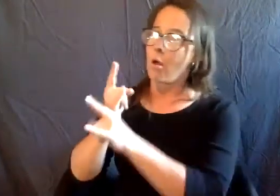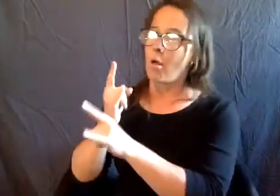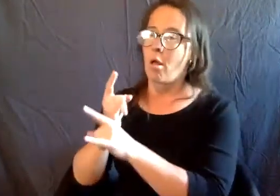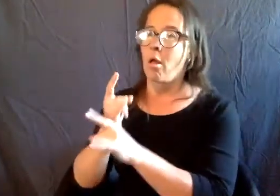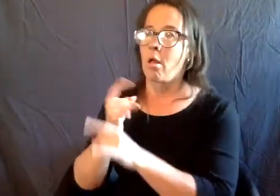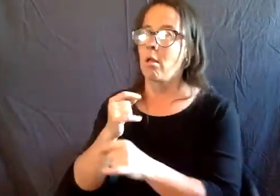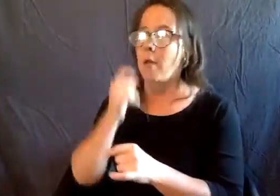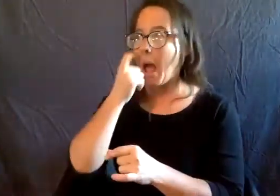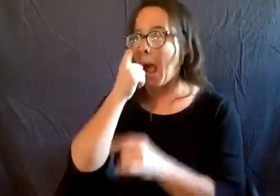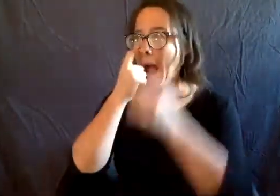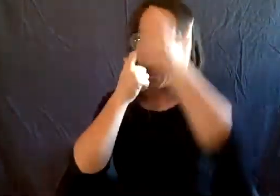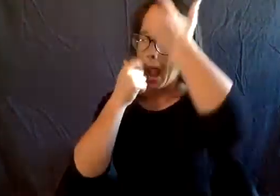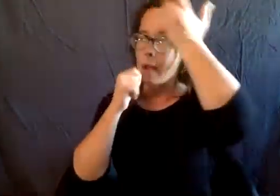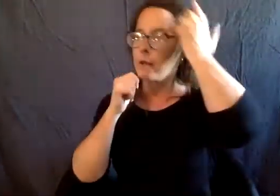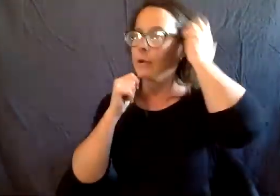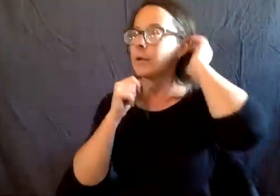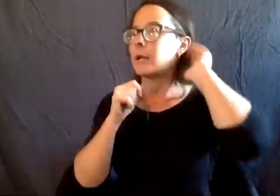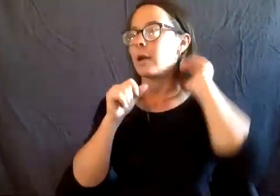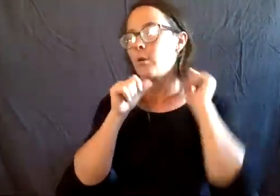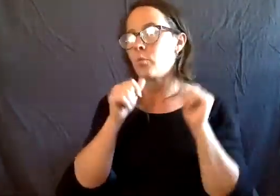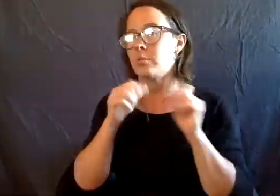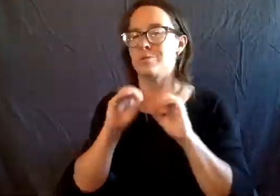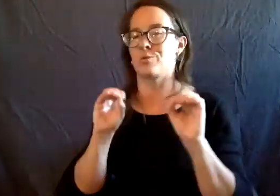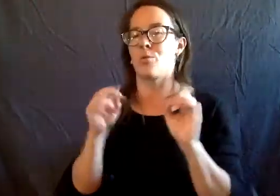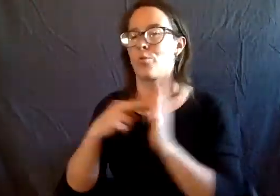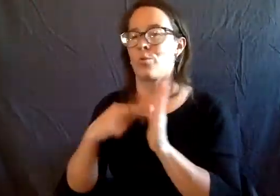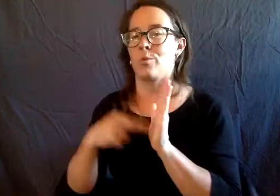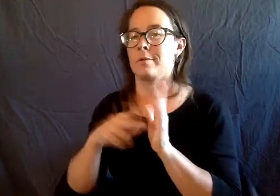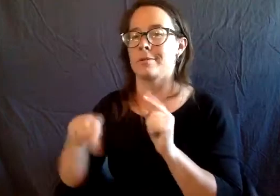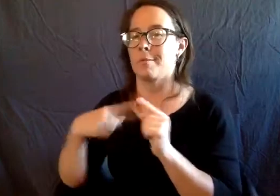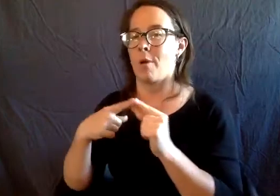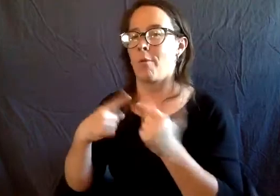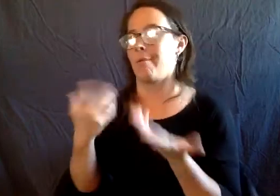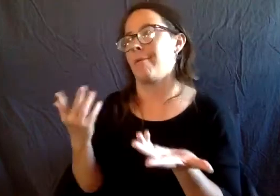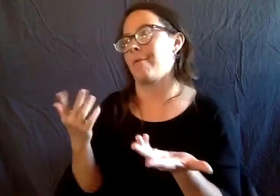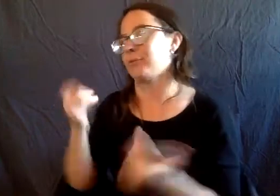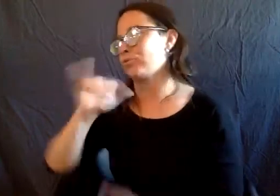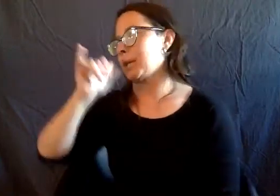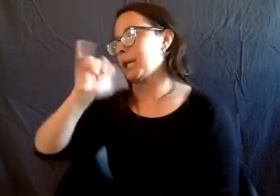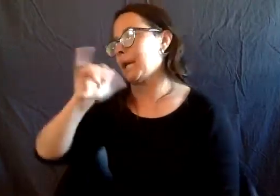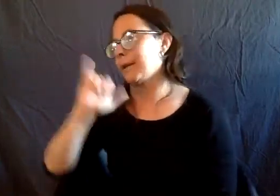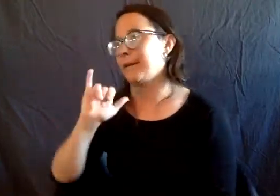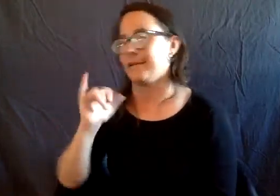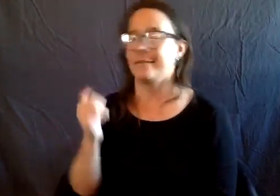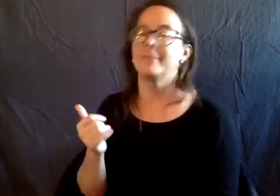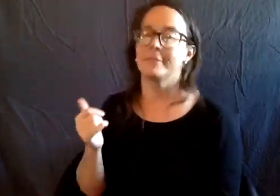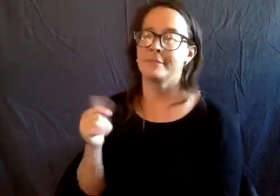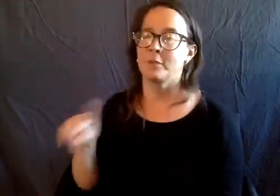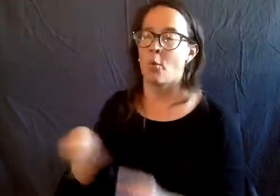drink or should I drink, should I not drink. It wasn't really talked about. So when I found